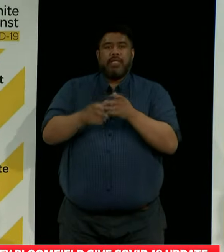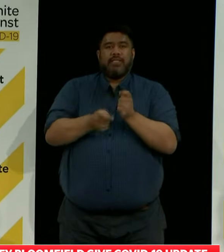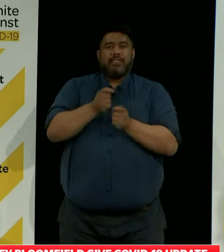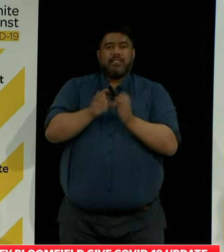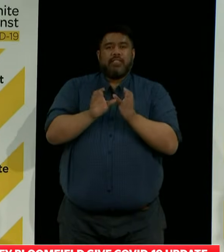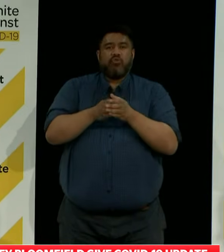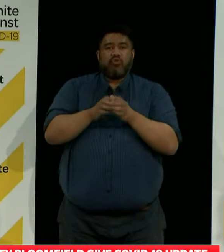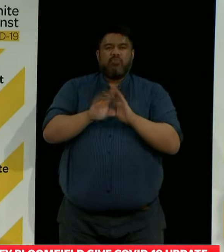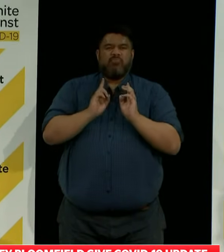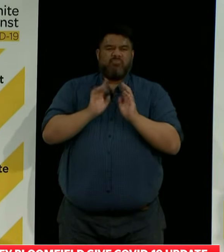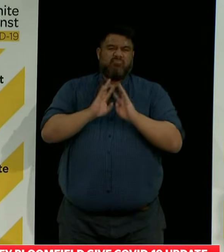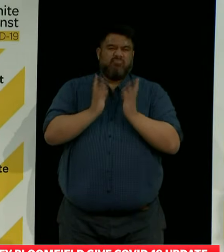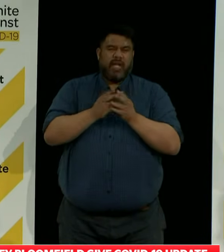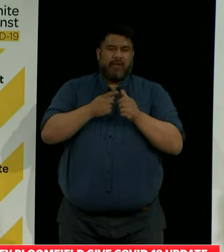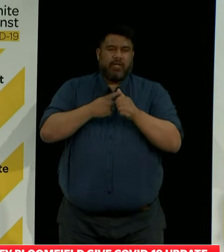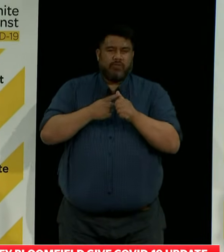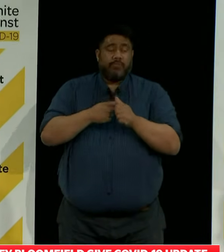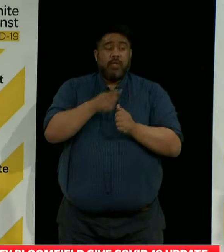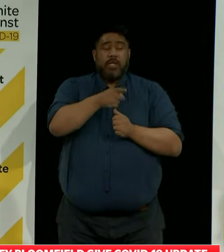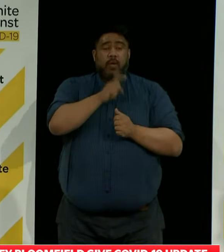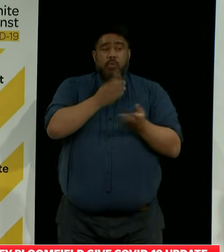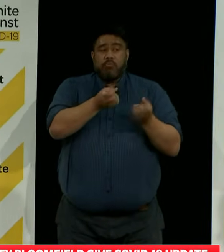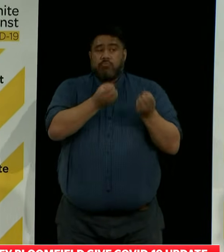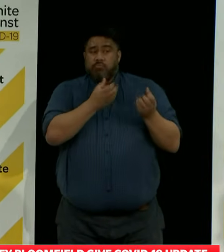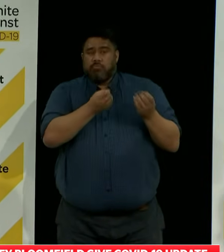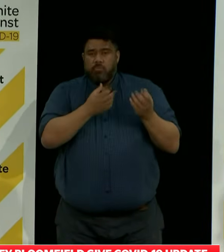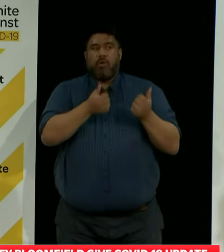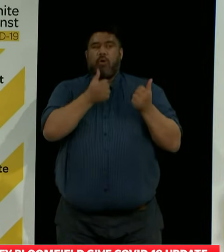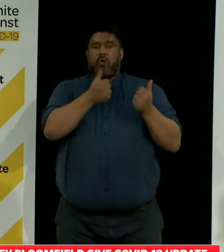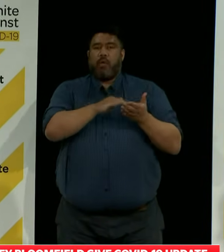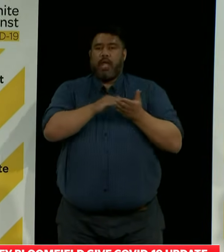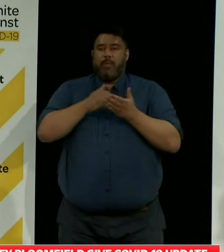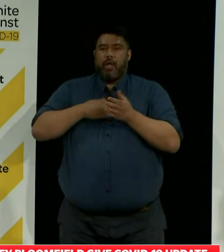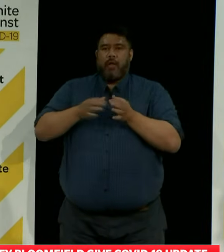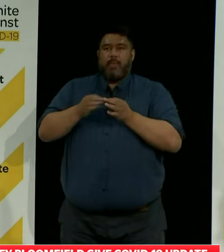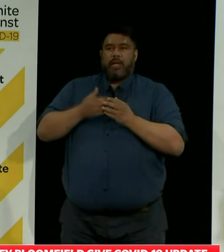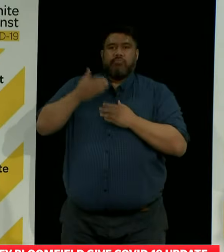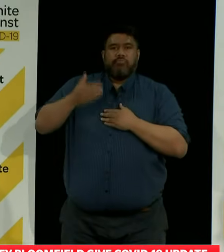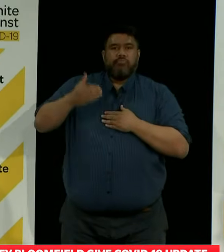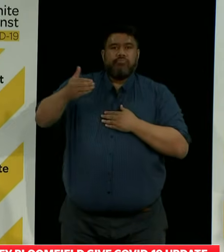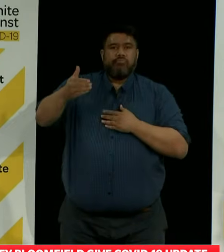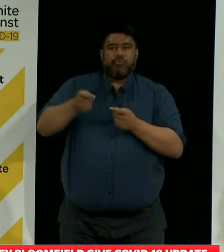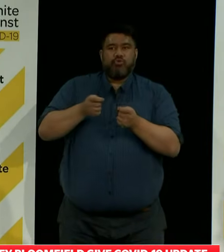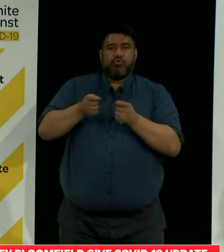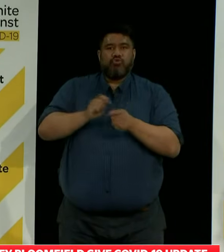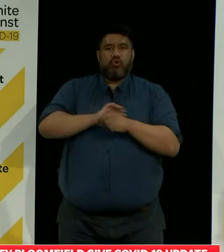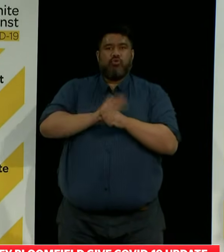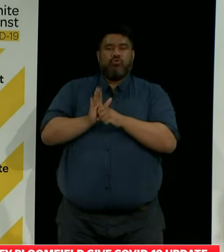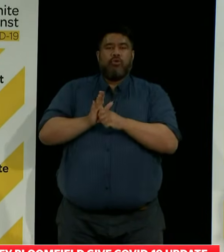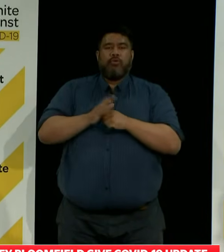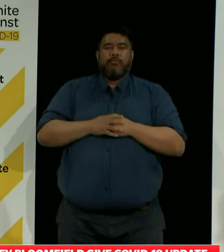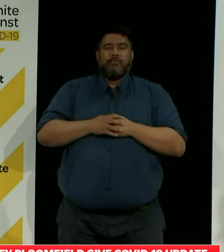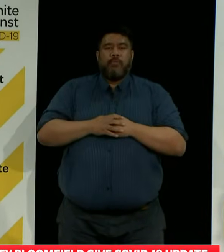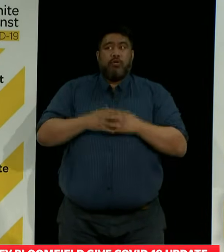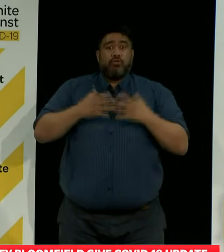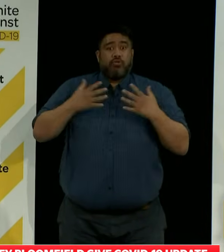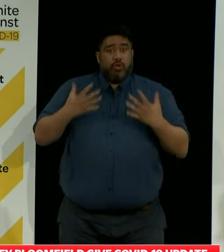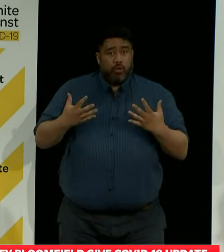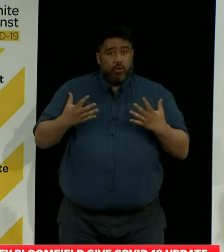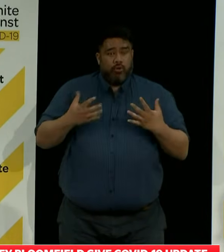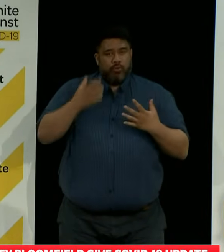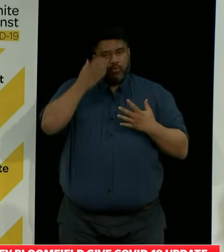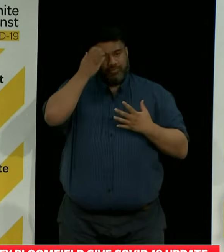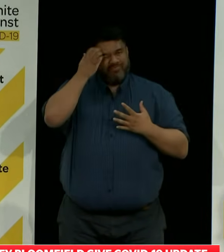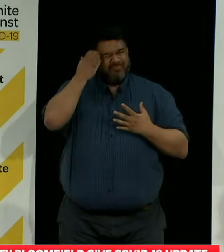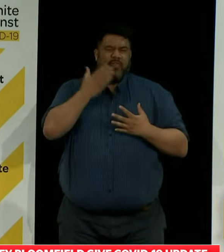basis of a new rigorous testing regime that will be central to our strategy to control the virus going forward. To conclude, and thank you